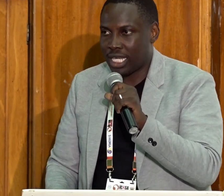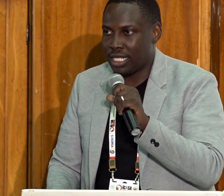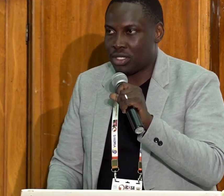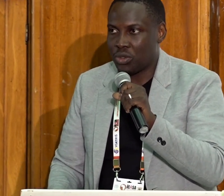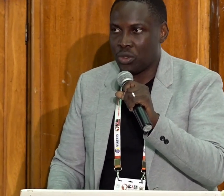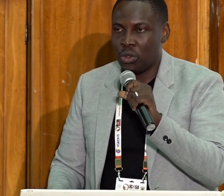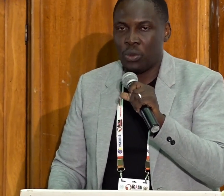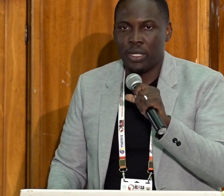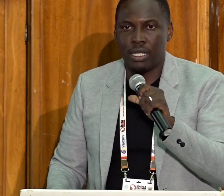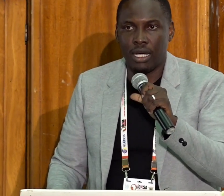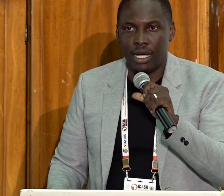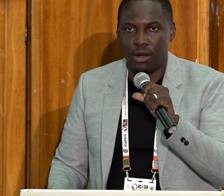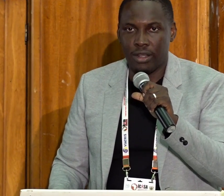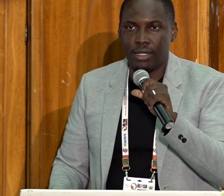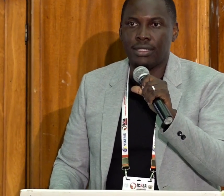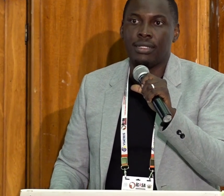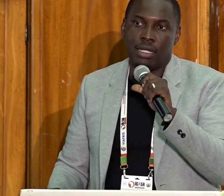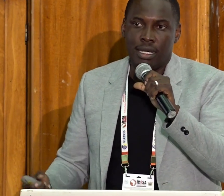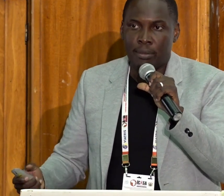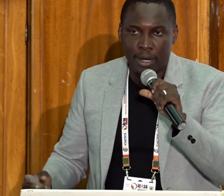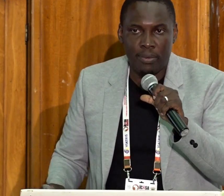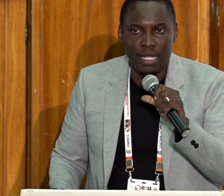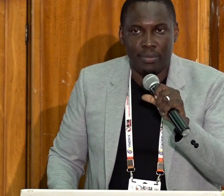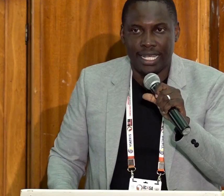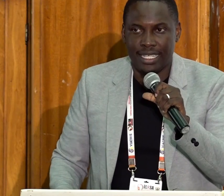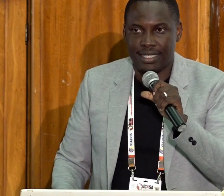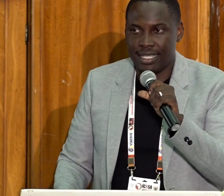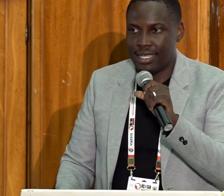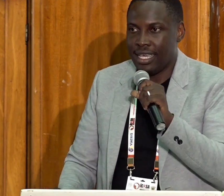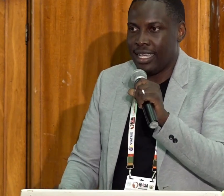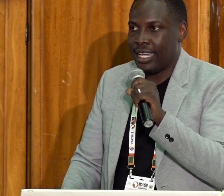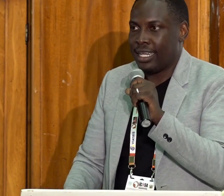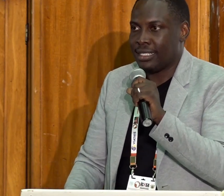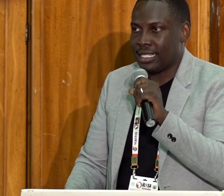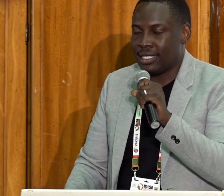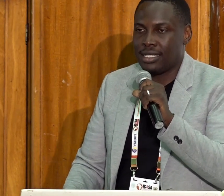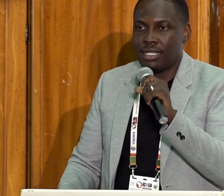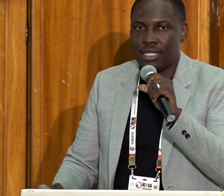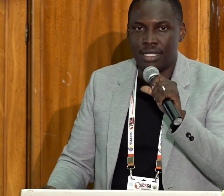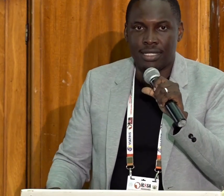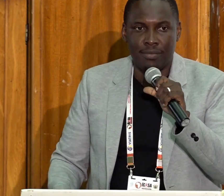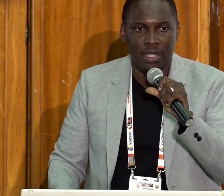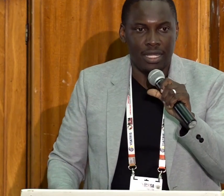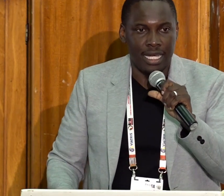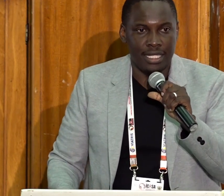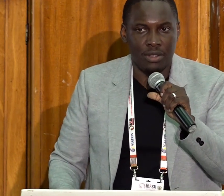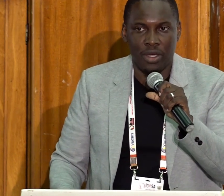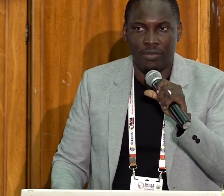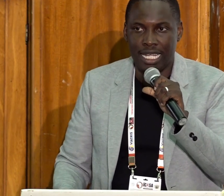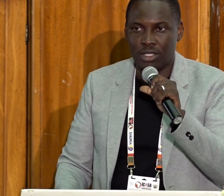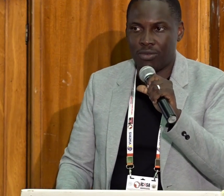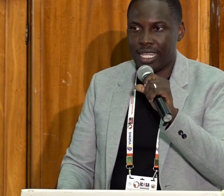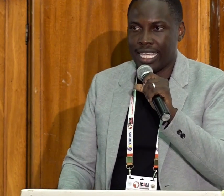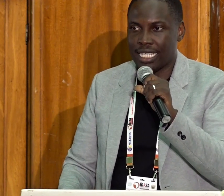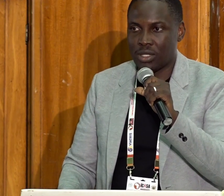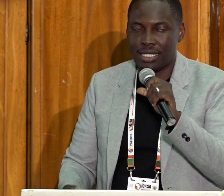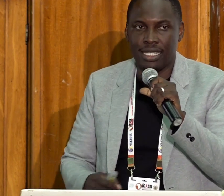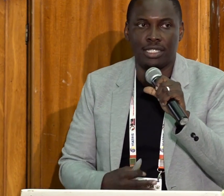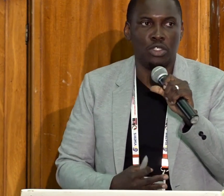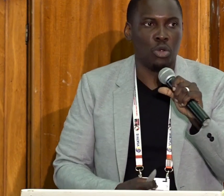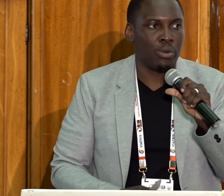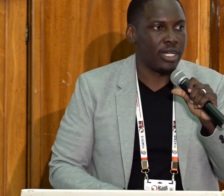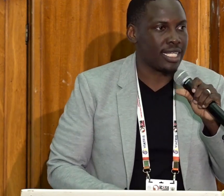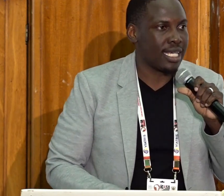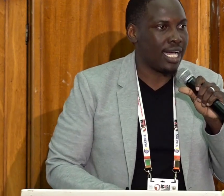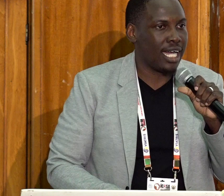will be talking to you on PrEP in pregnancy. And this is something that we have learned over the years as